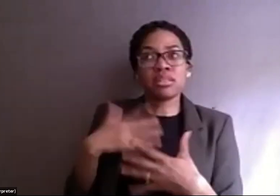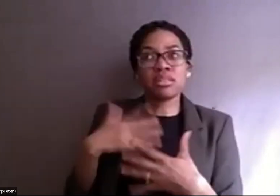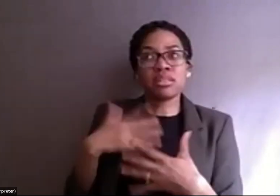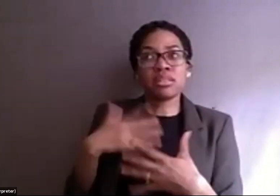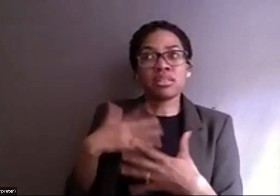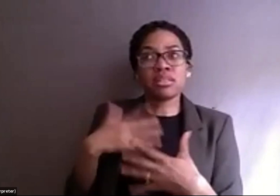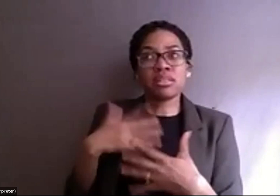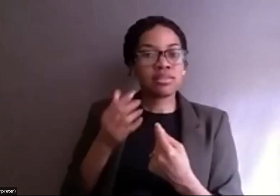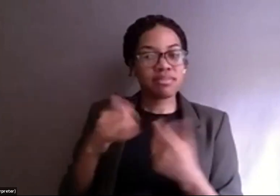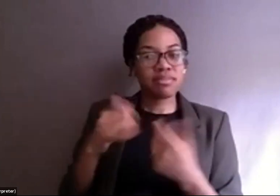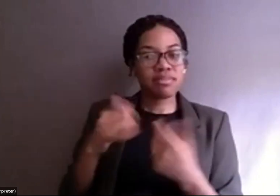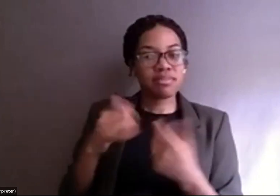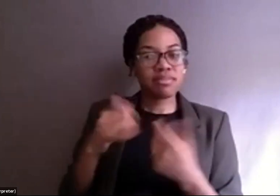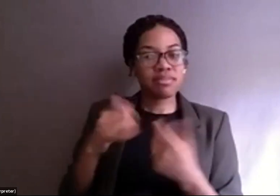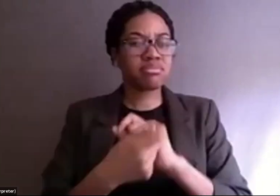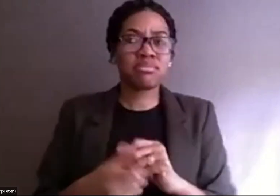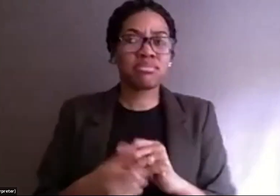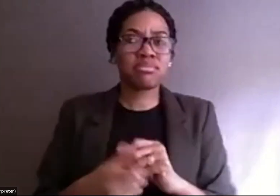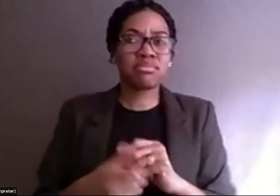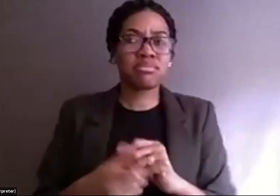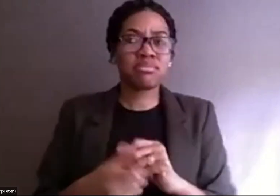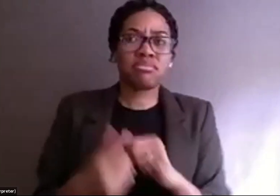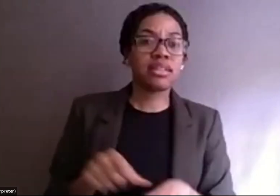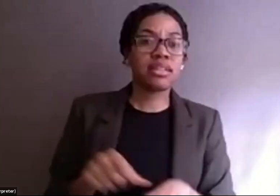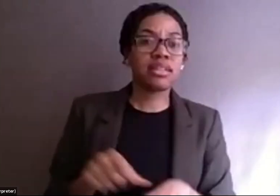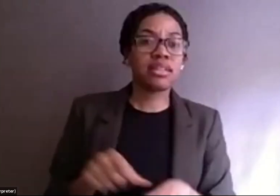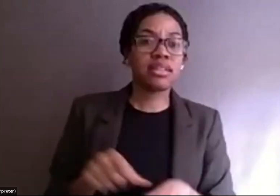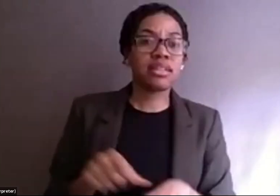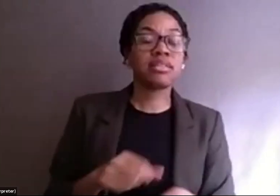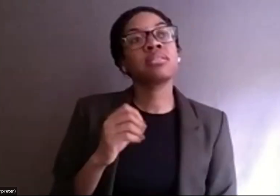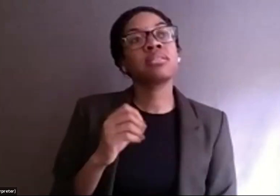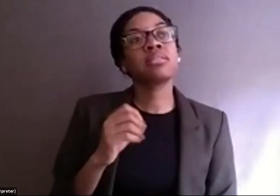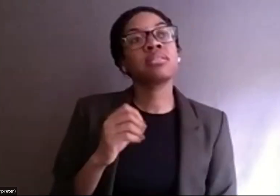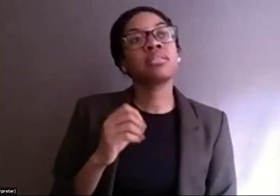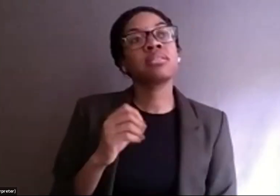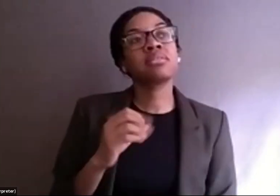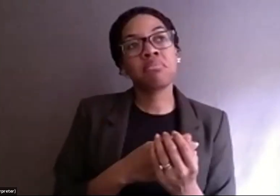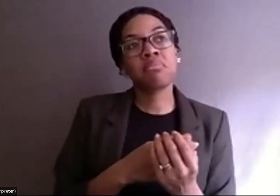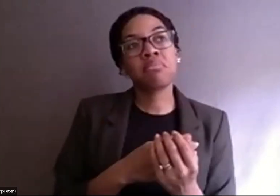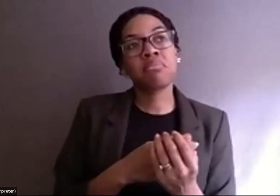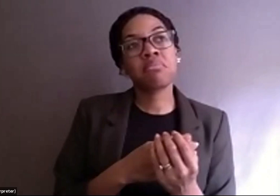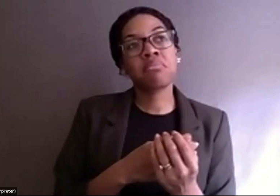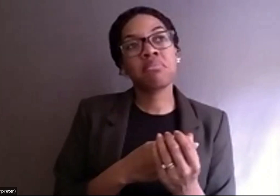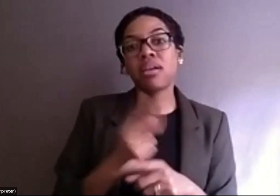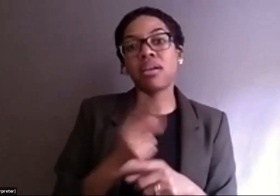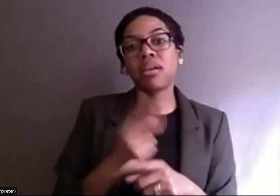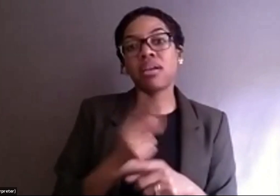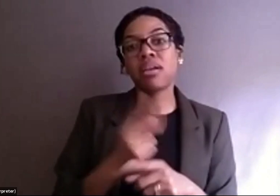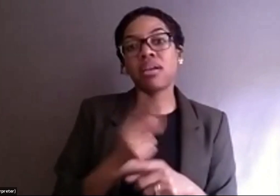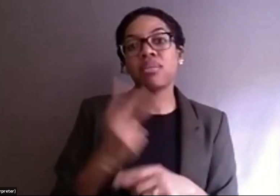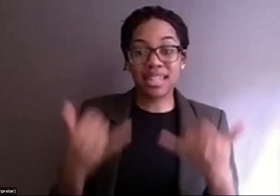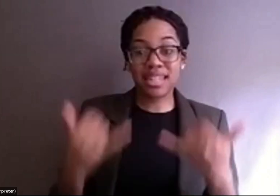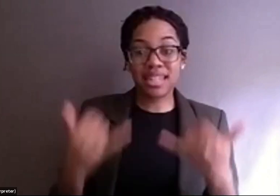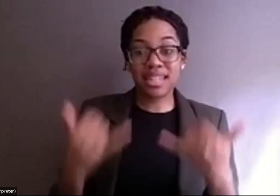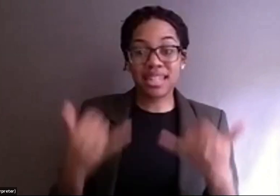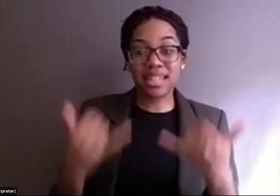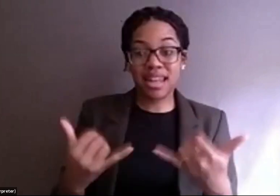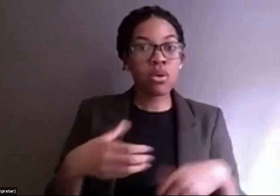Congress today, where people who have power control trillions of dollars, and it goes